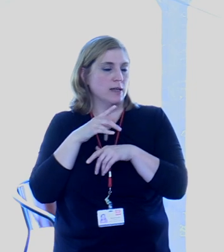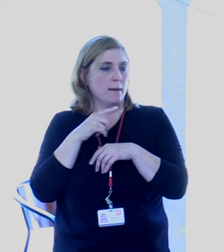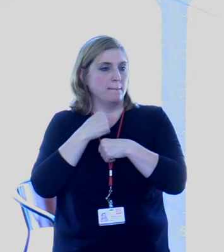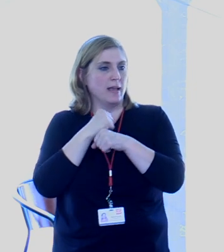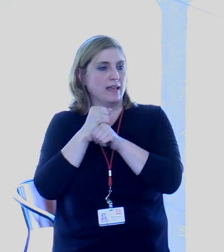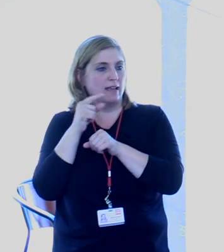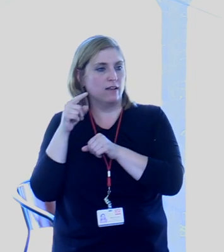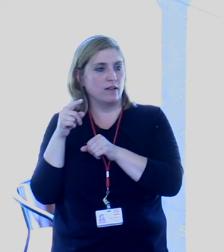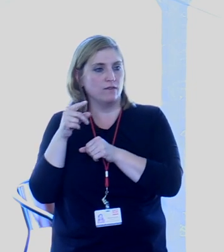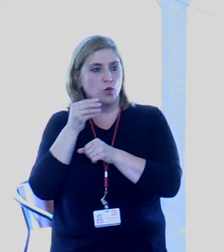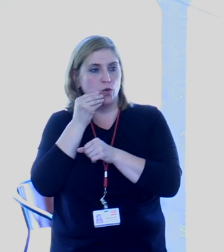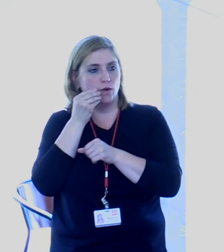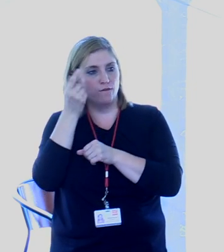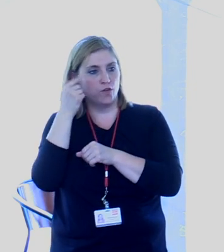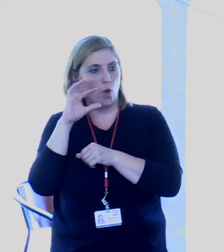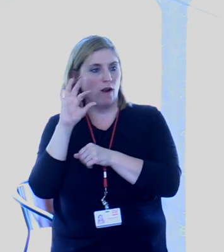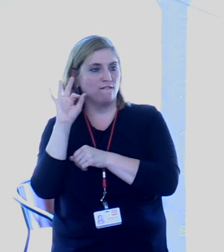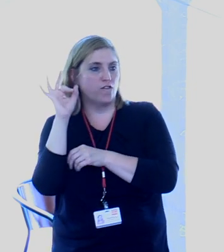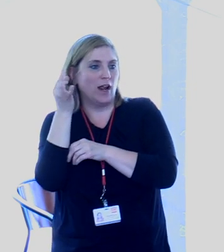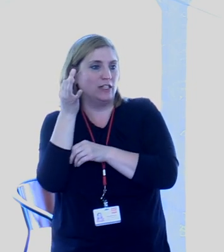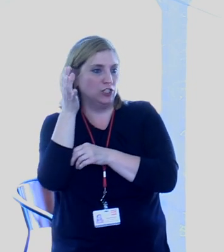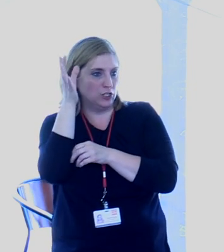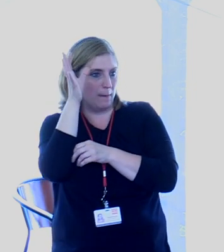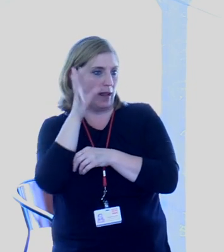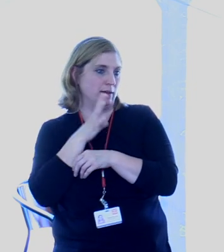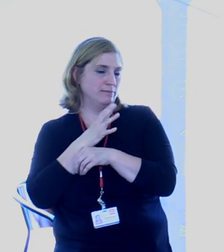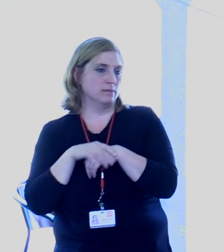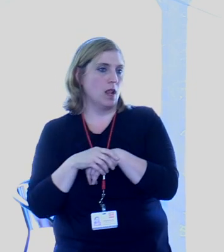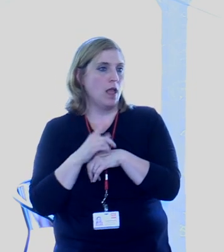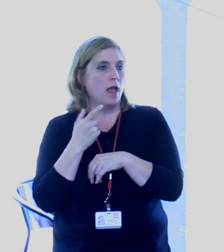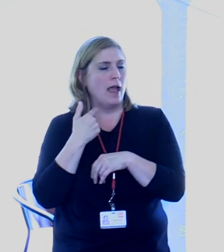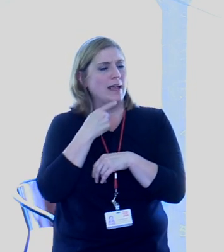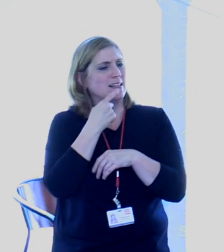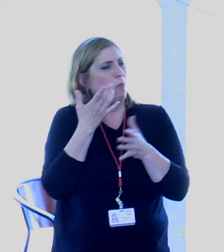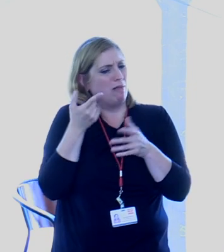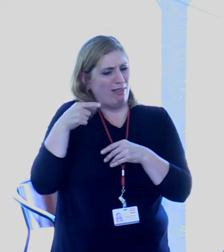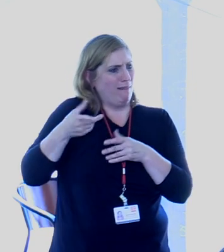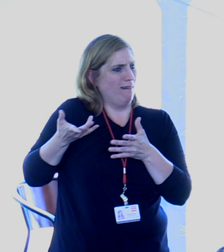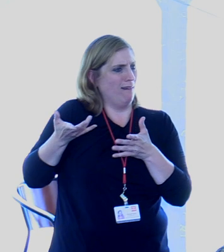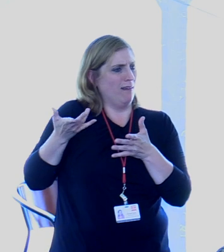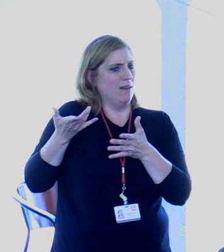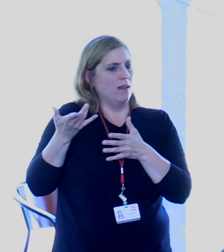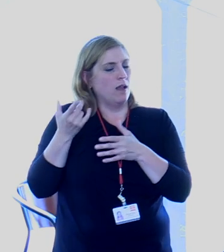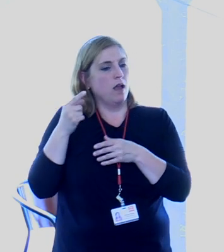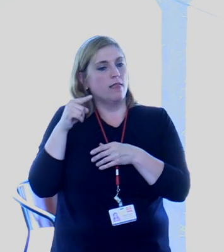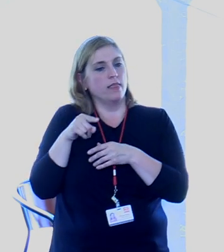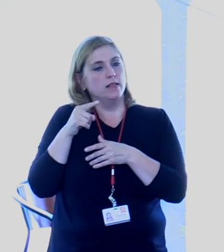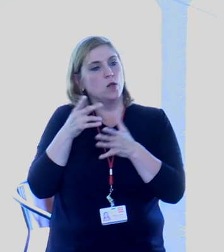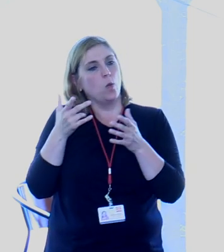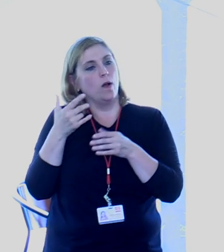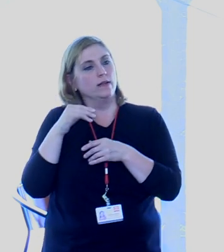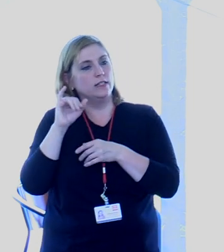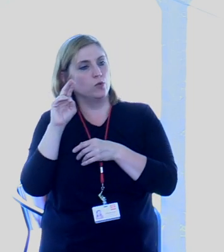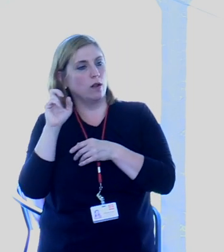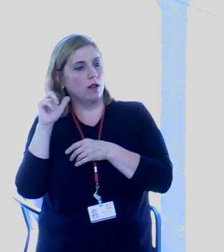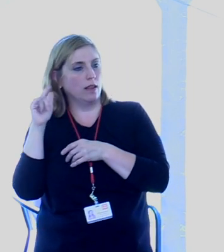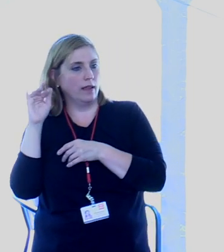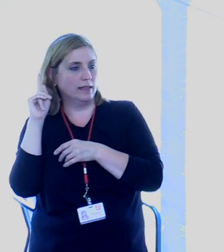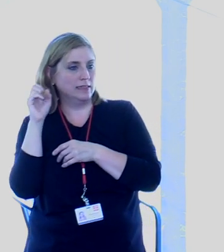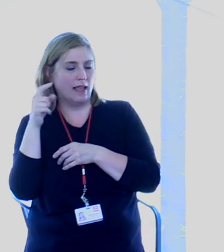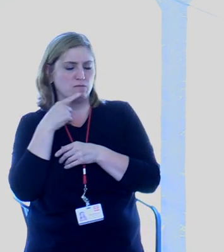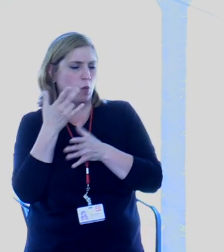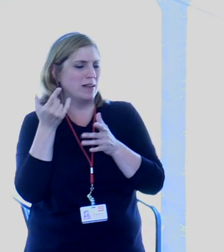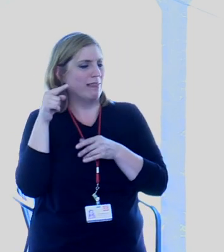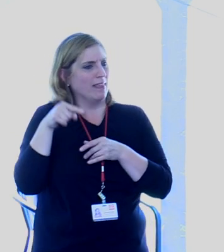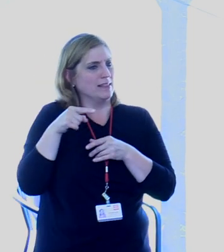okay? And when I go to dinner, I say, what is this? Okay, this is what the Israelites say. They say, what is this?